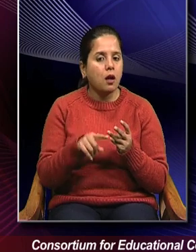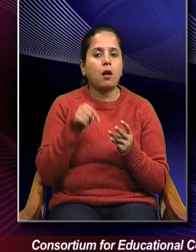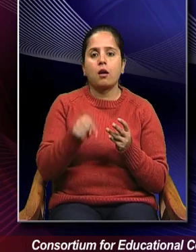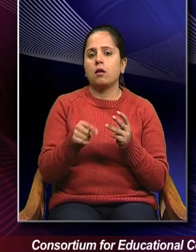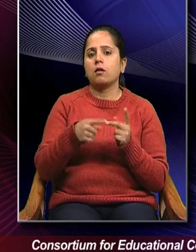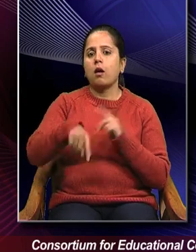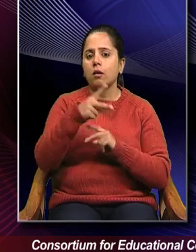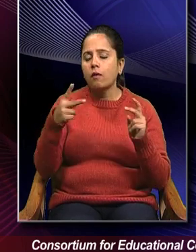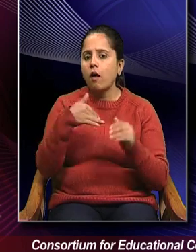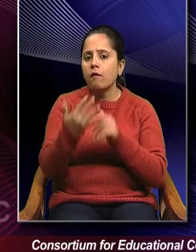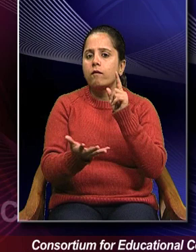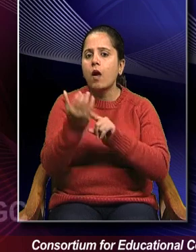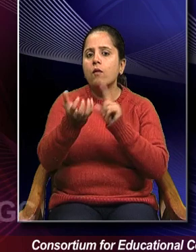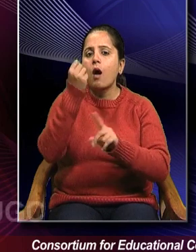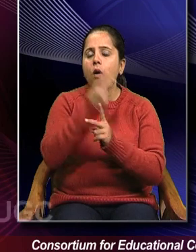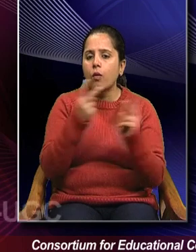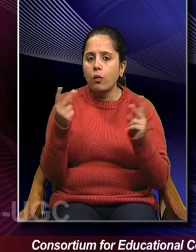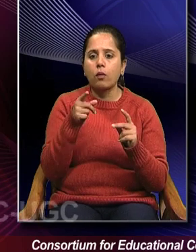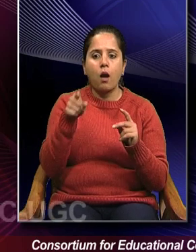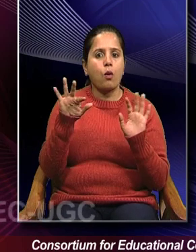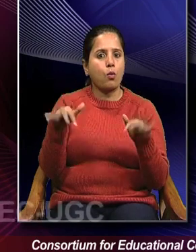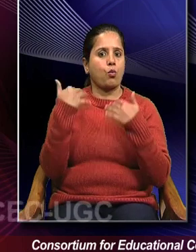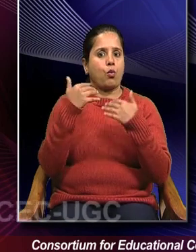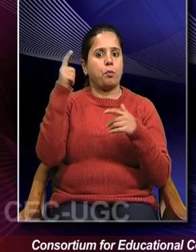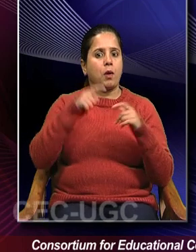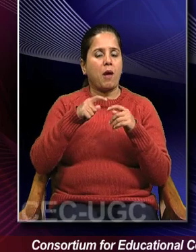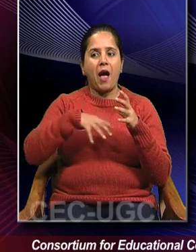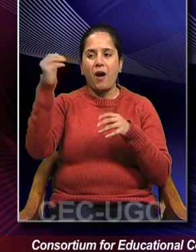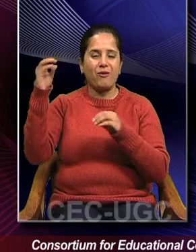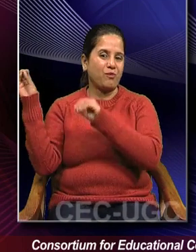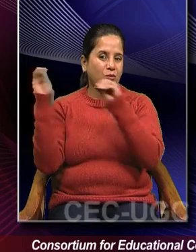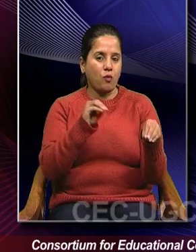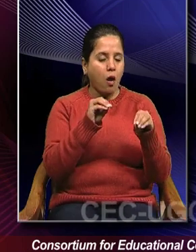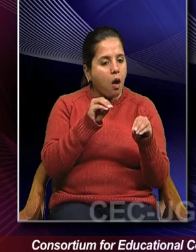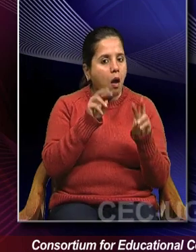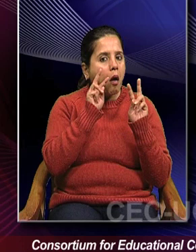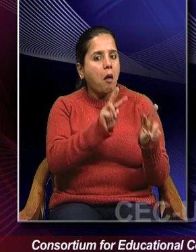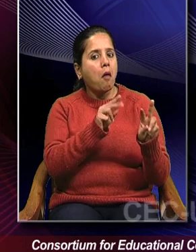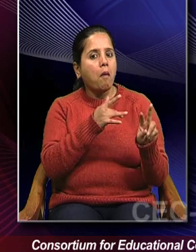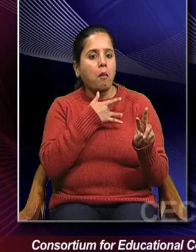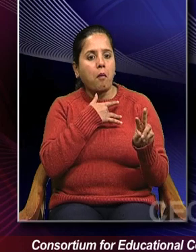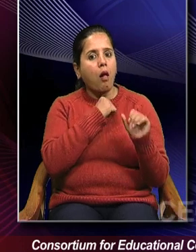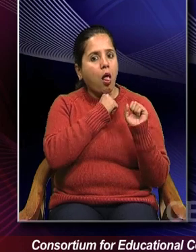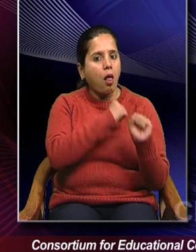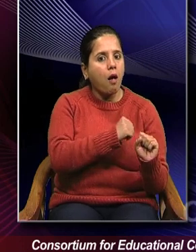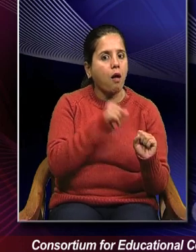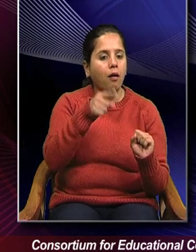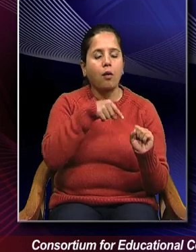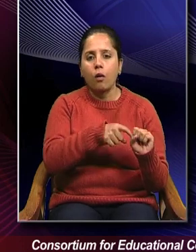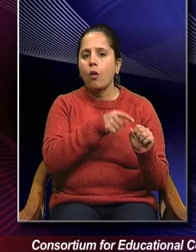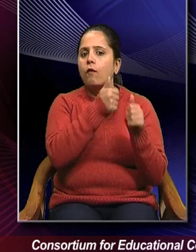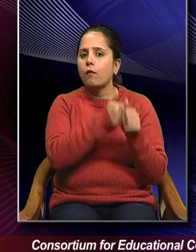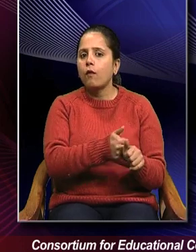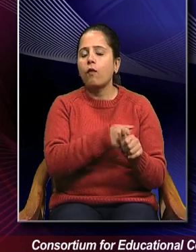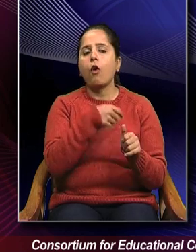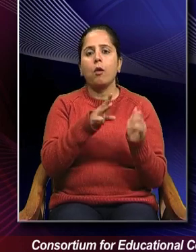and the conquest, and it attracted the immigrants as well, who were followed close on their heels by the